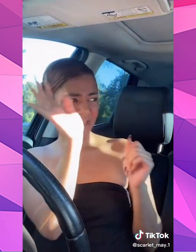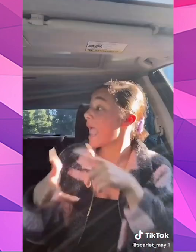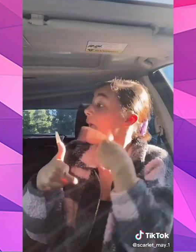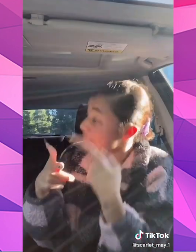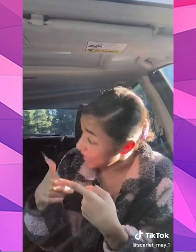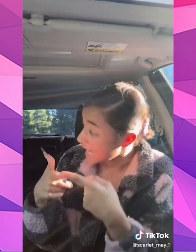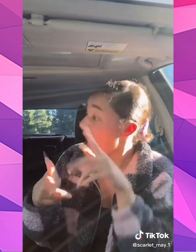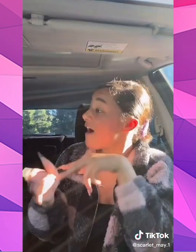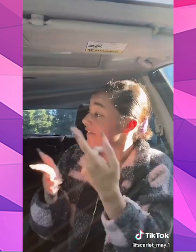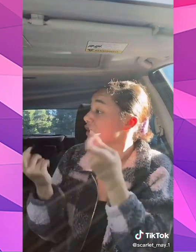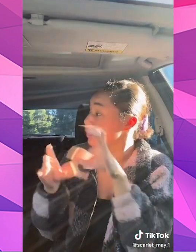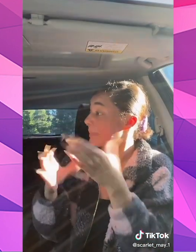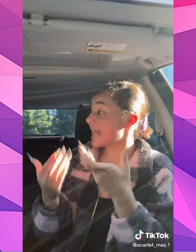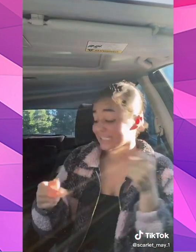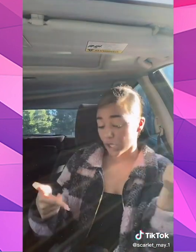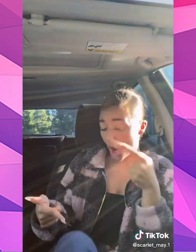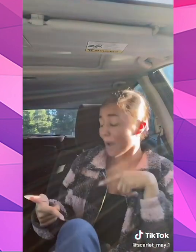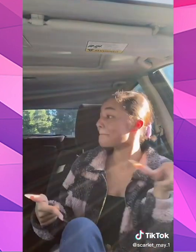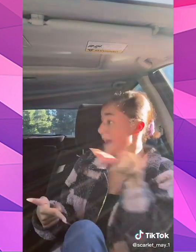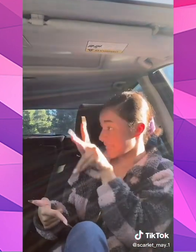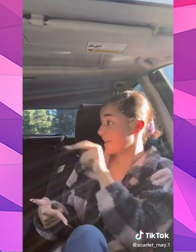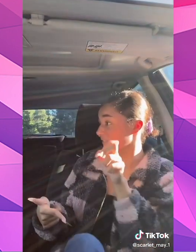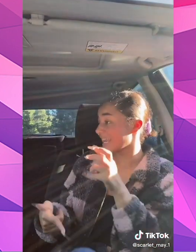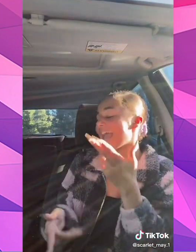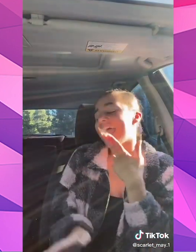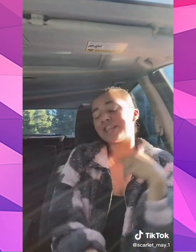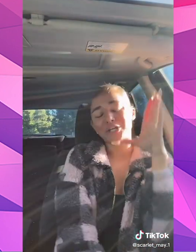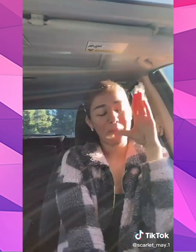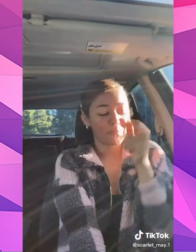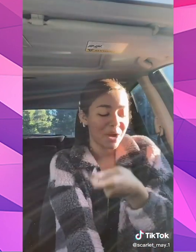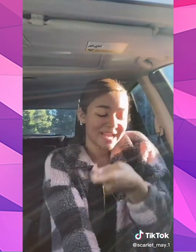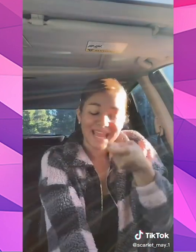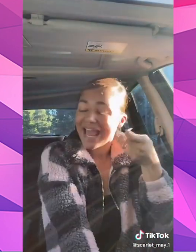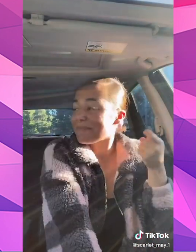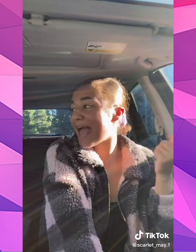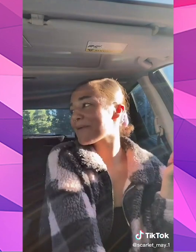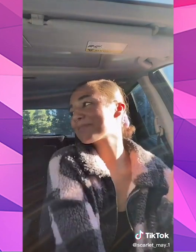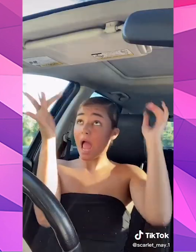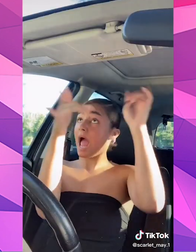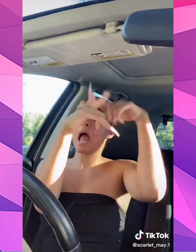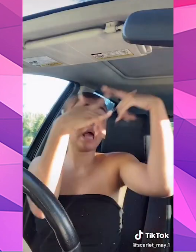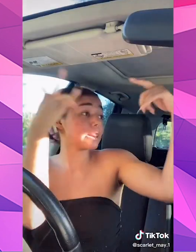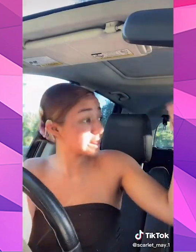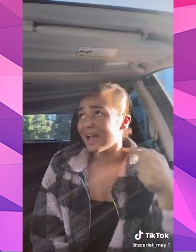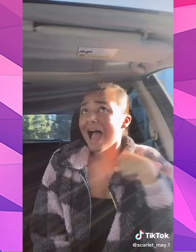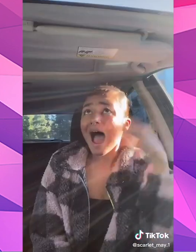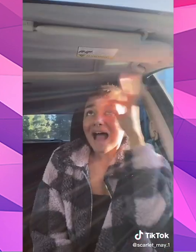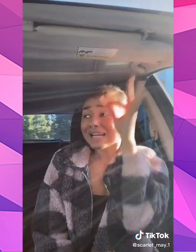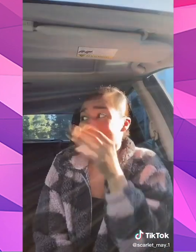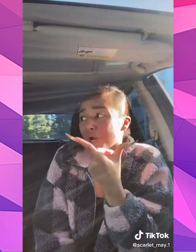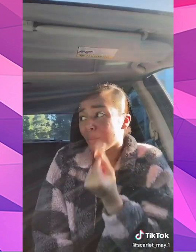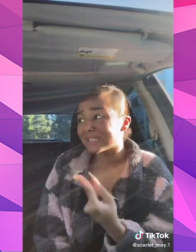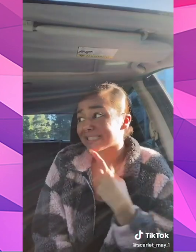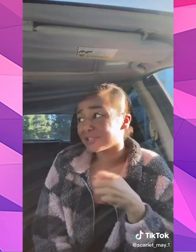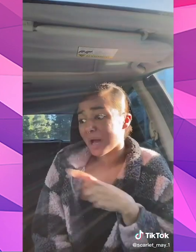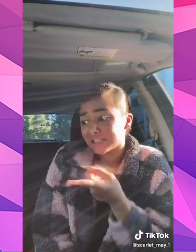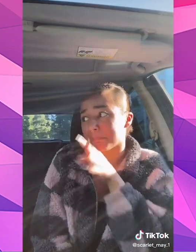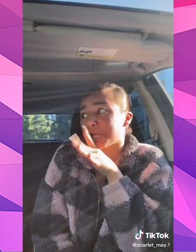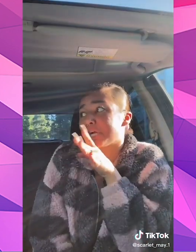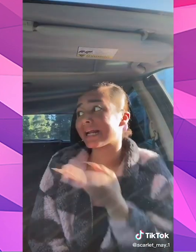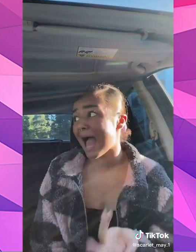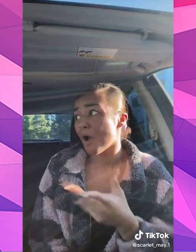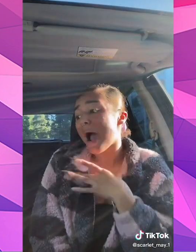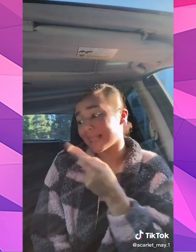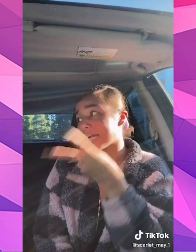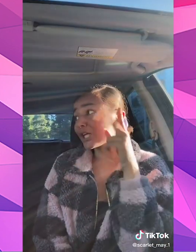And then I fell in gym class And hurt my left knee And the cute new boy came to help me up And then I didn't know what to say So I just